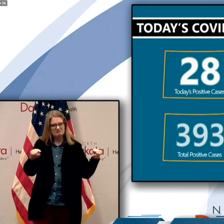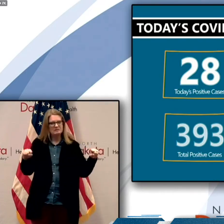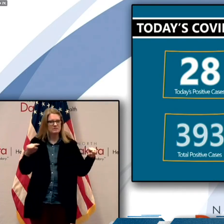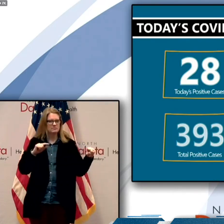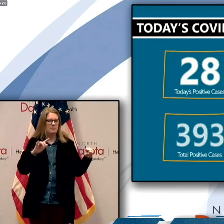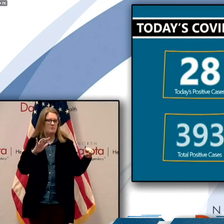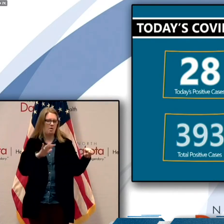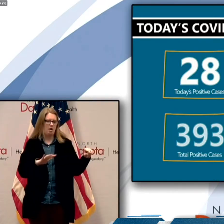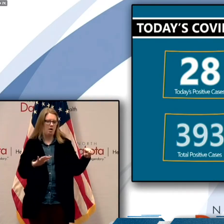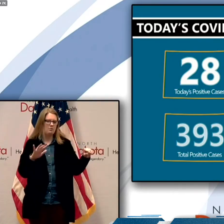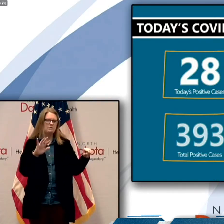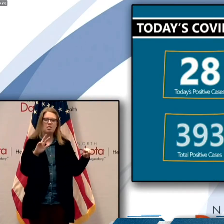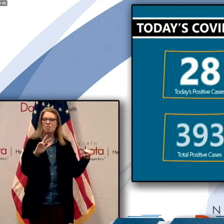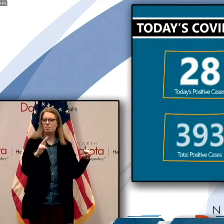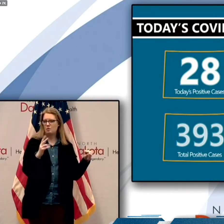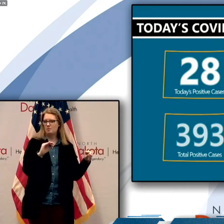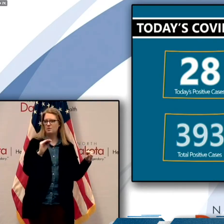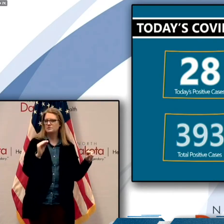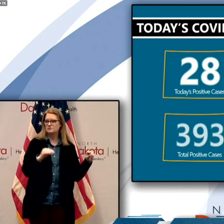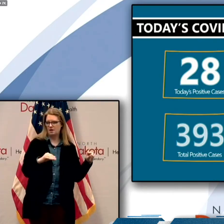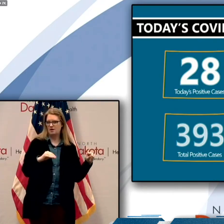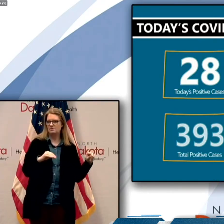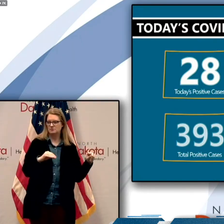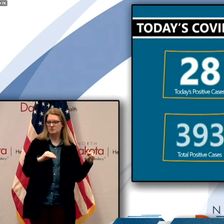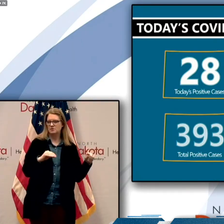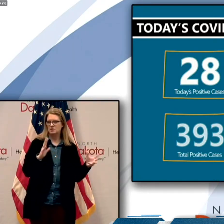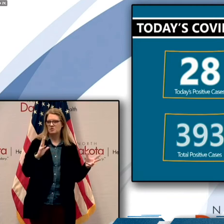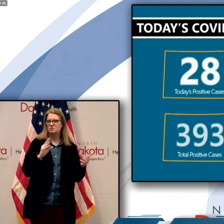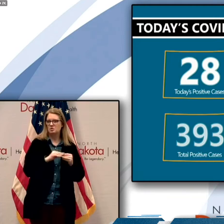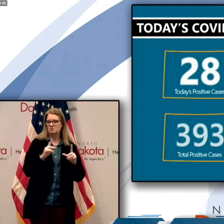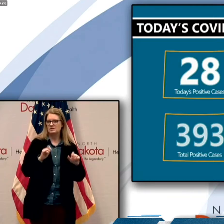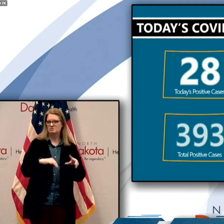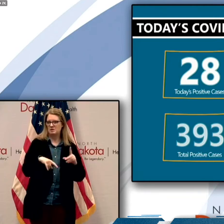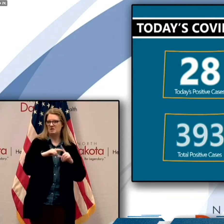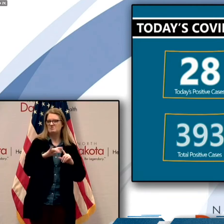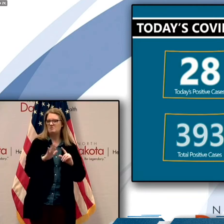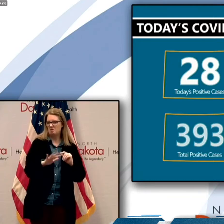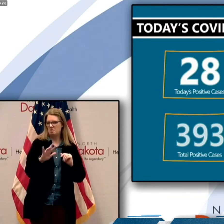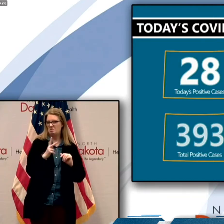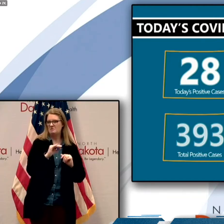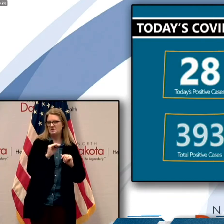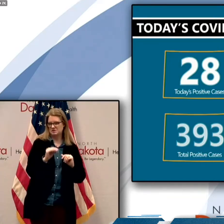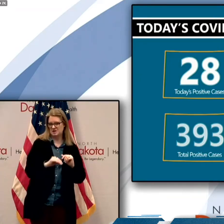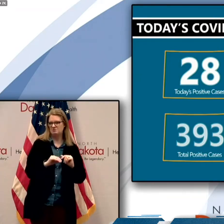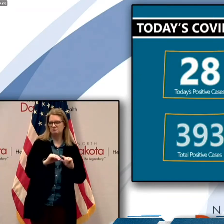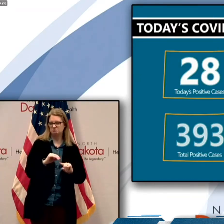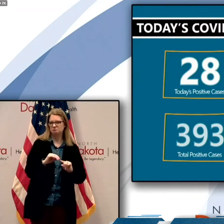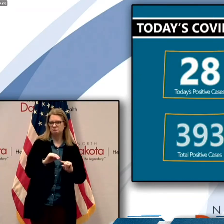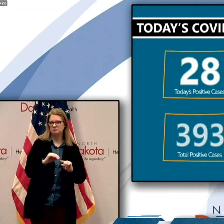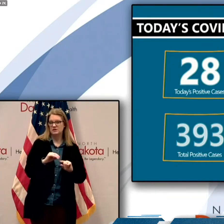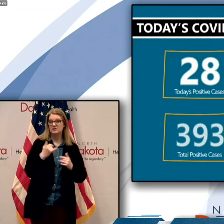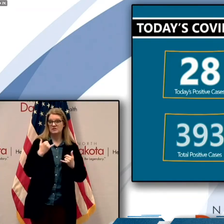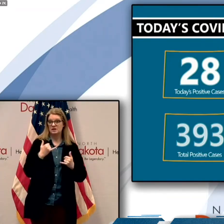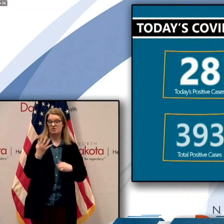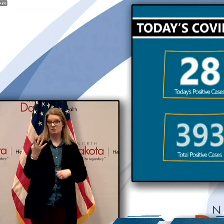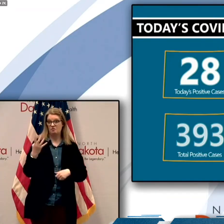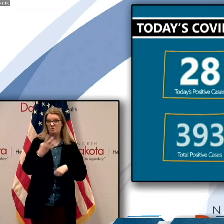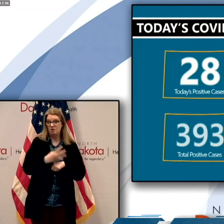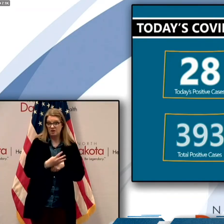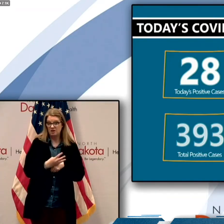floating around 3% of the total tests being positive, with the 4 days in a row where we've